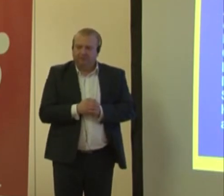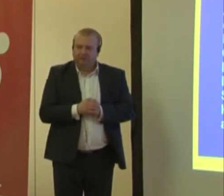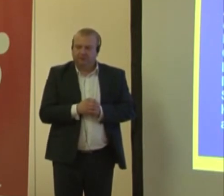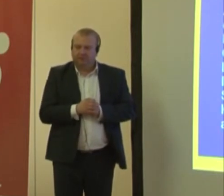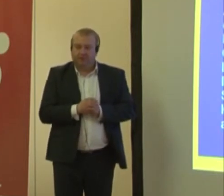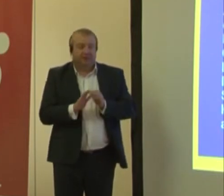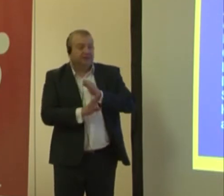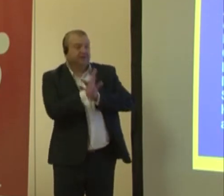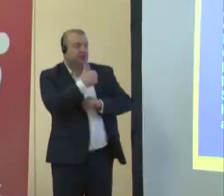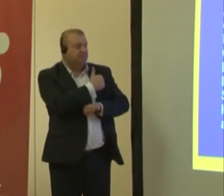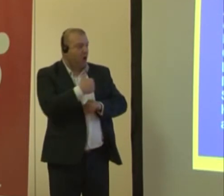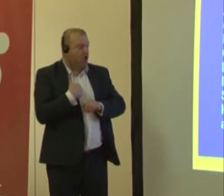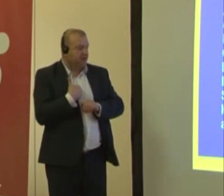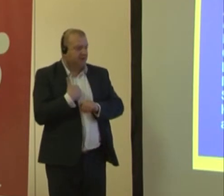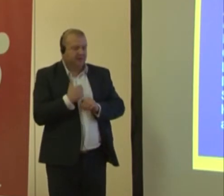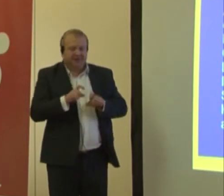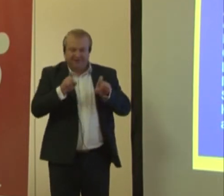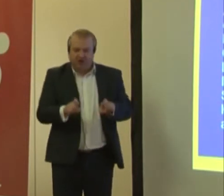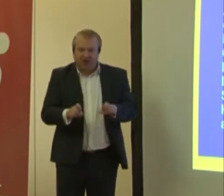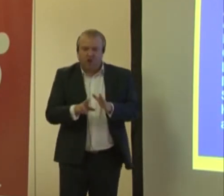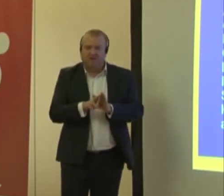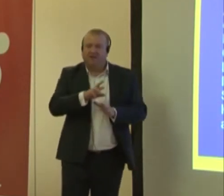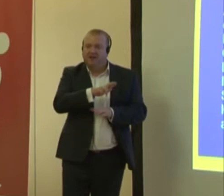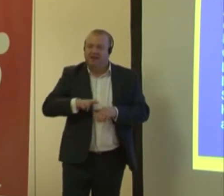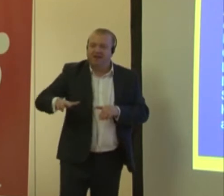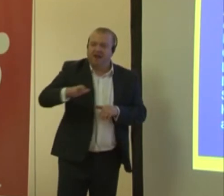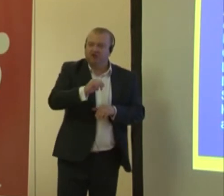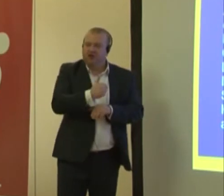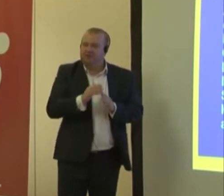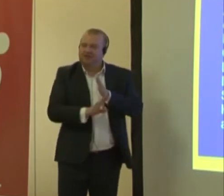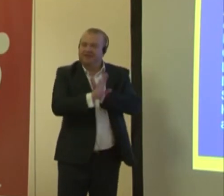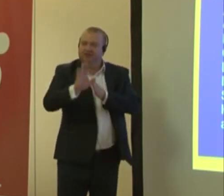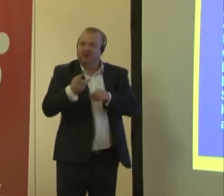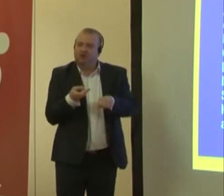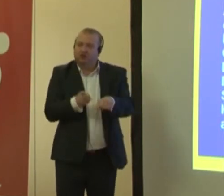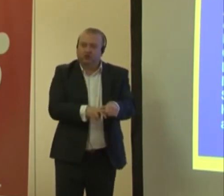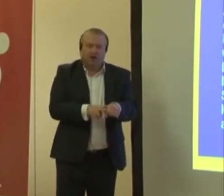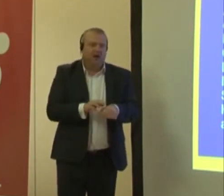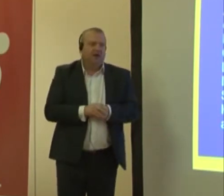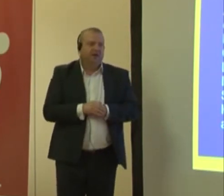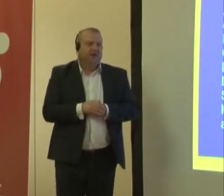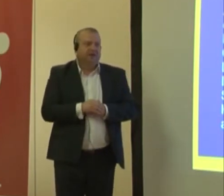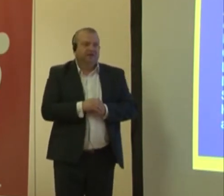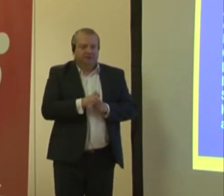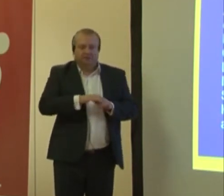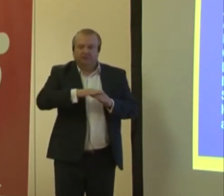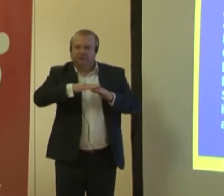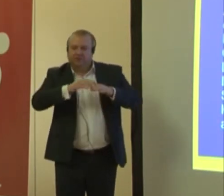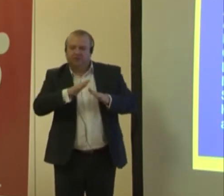people who decide on our work program and on our topics. For Poland, that is